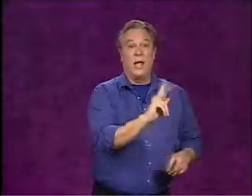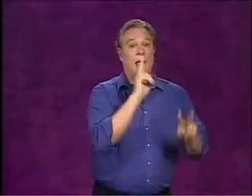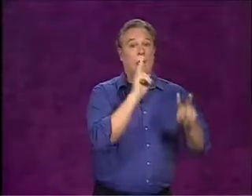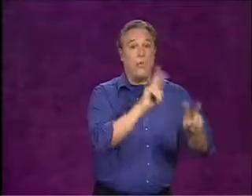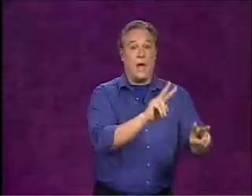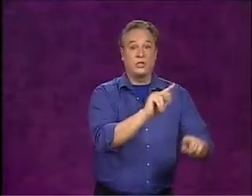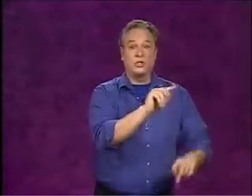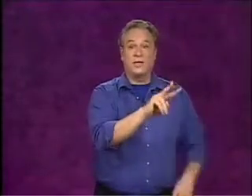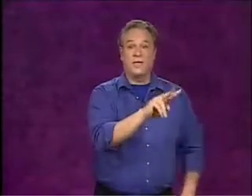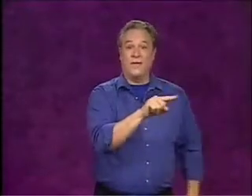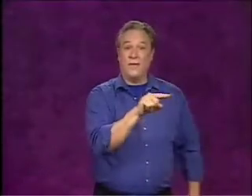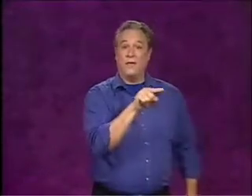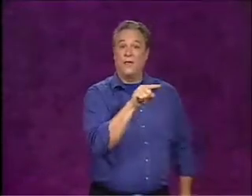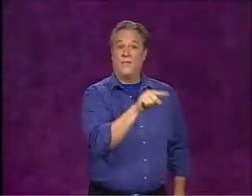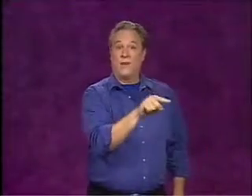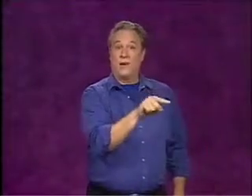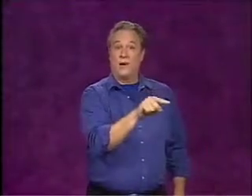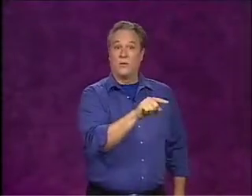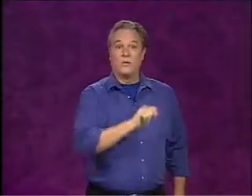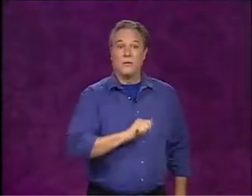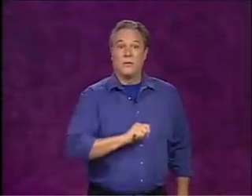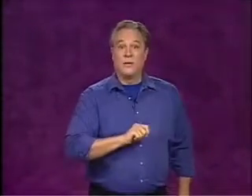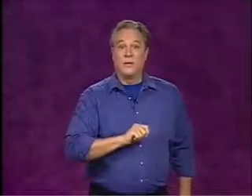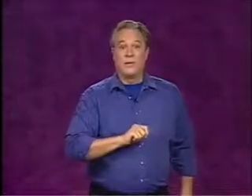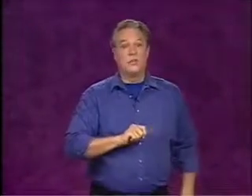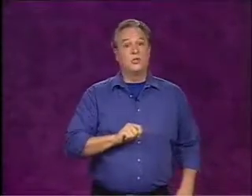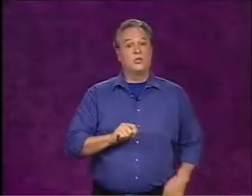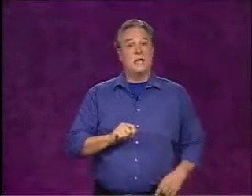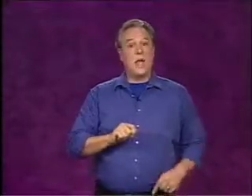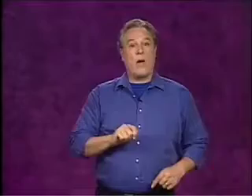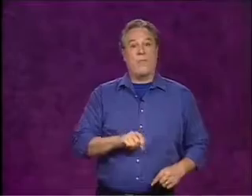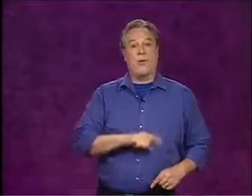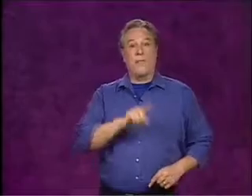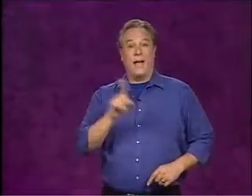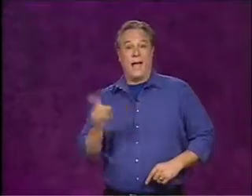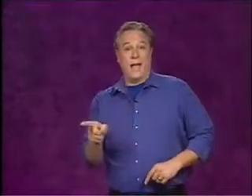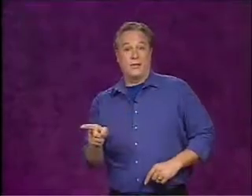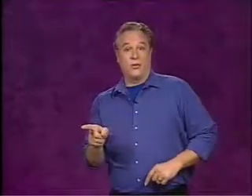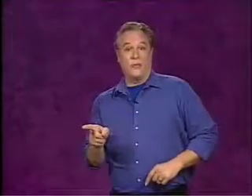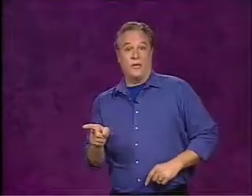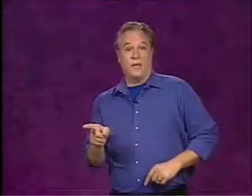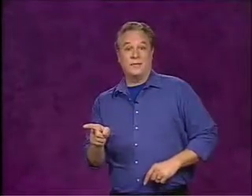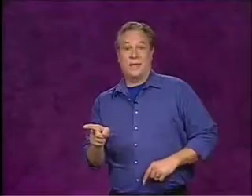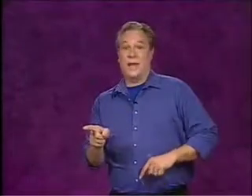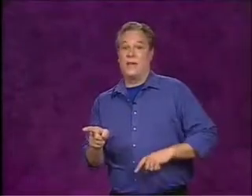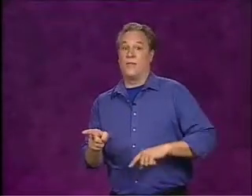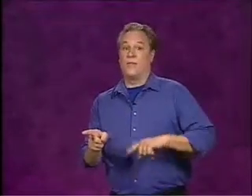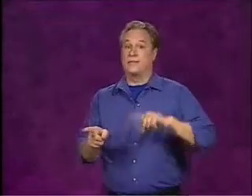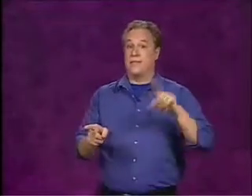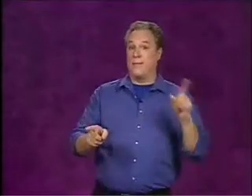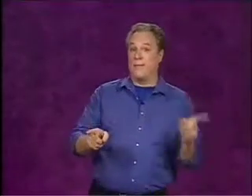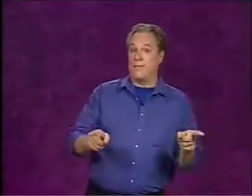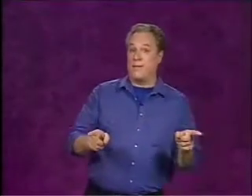and watched TV there. Did you see how I put my aunt in her place and I did the same thing to my